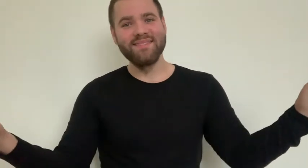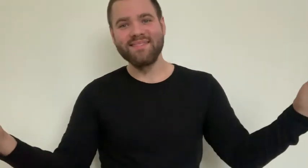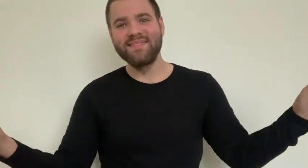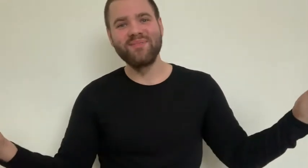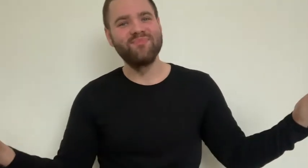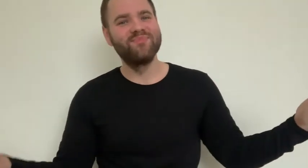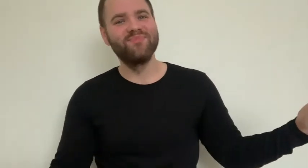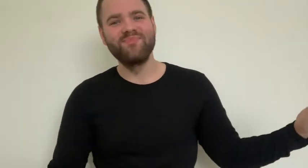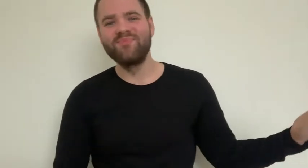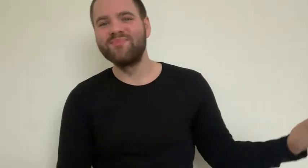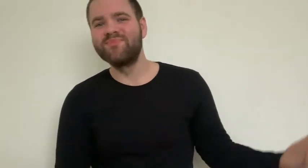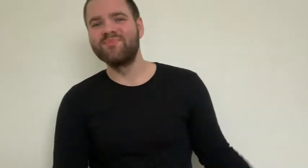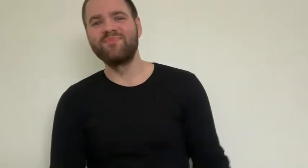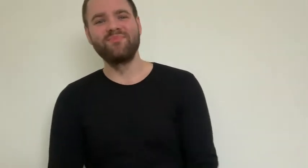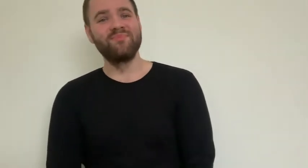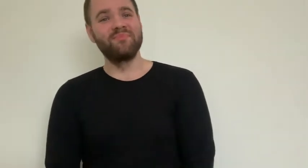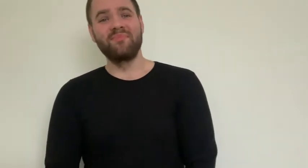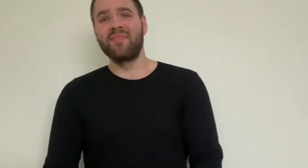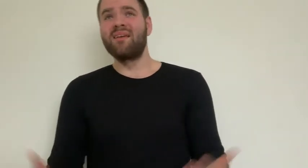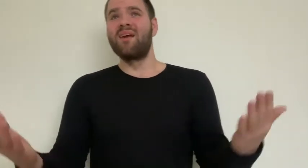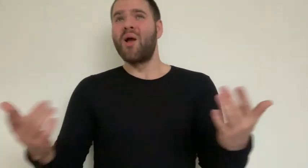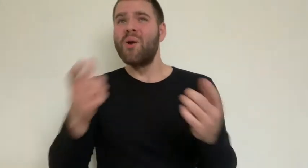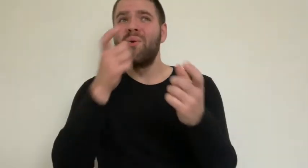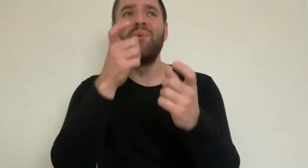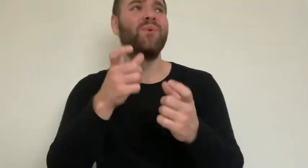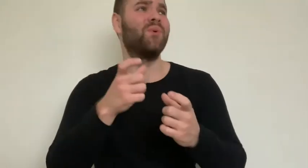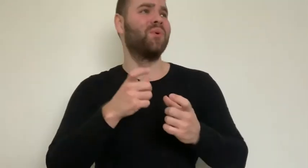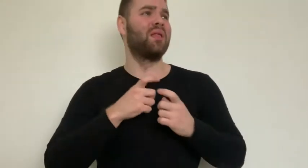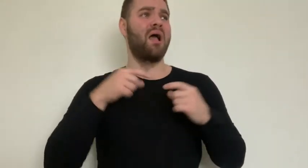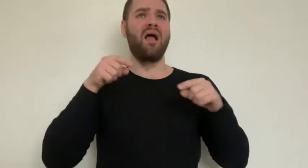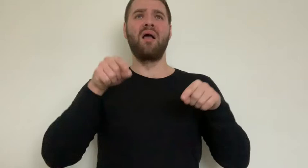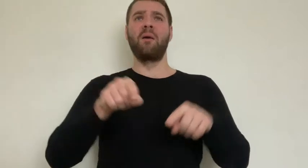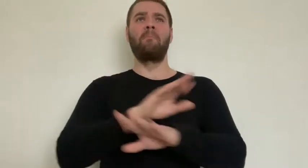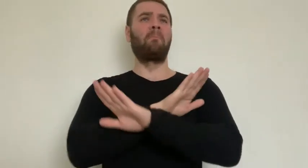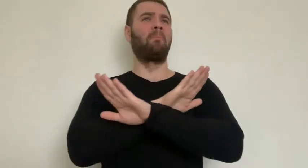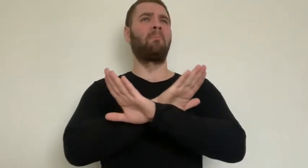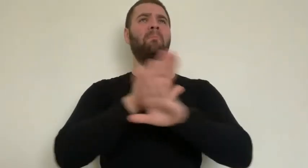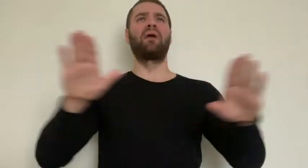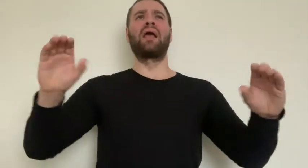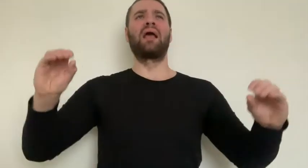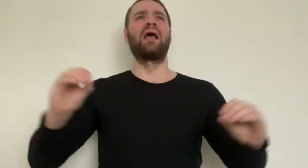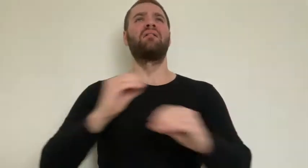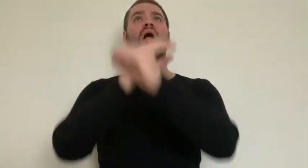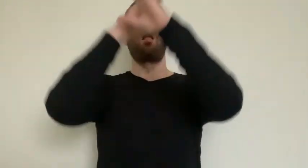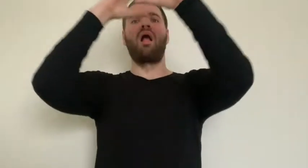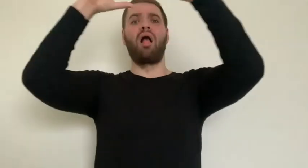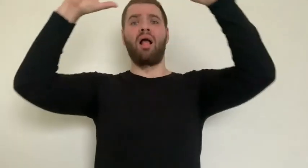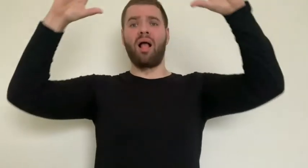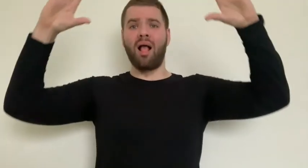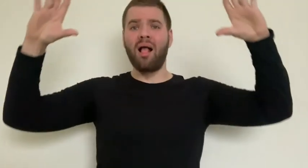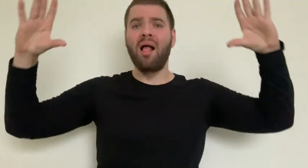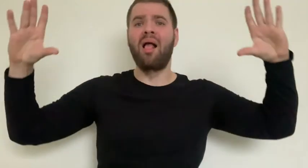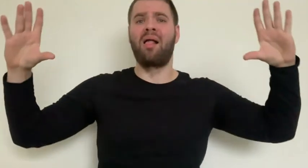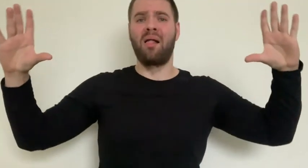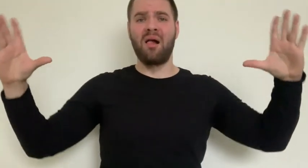magic. Tell me it's not too good to be true. Oh, what